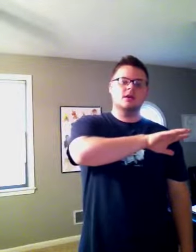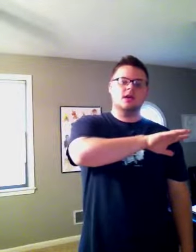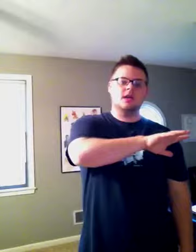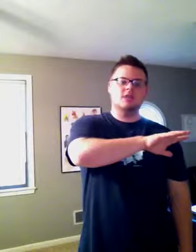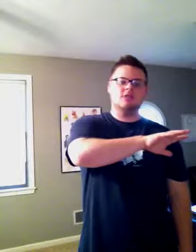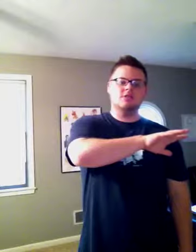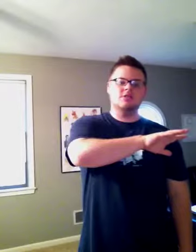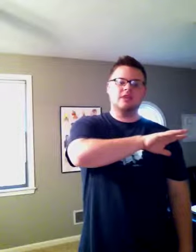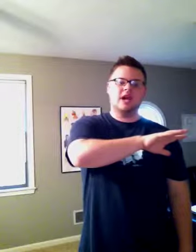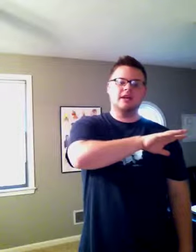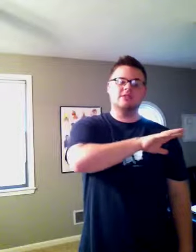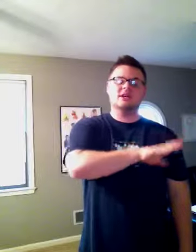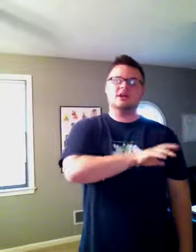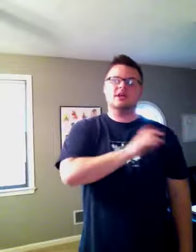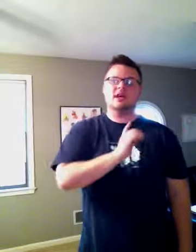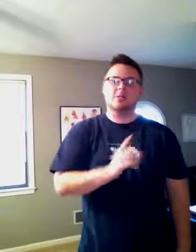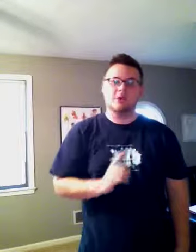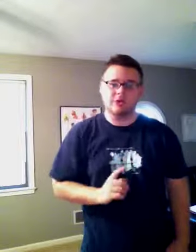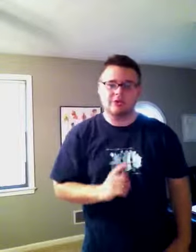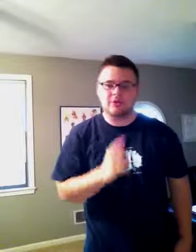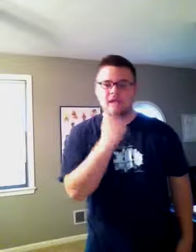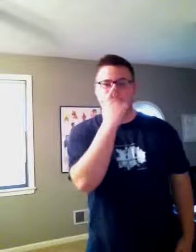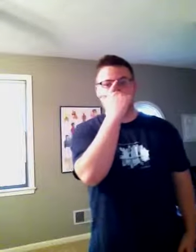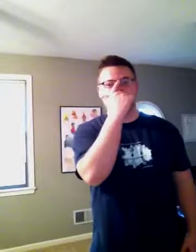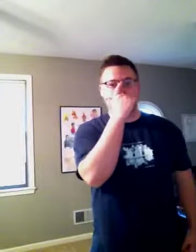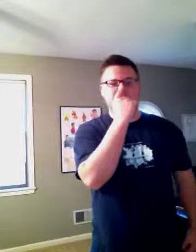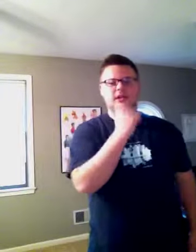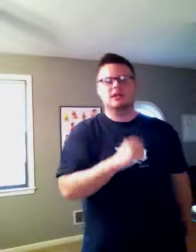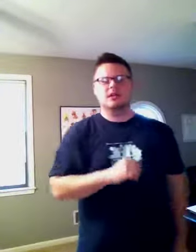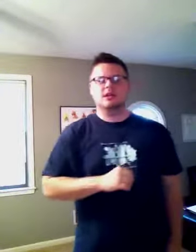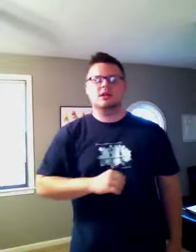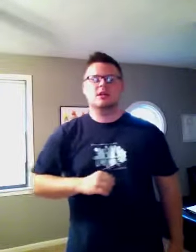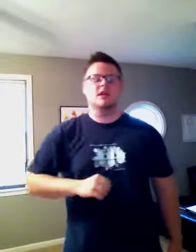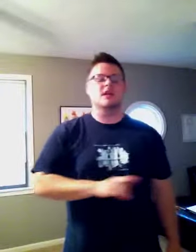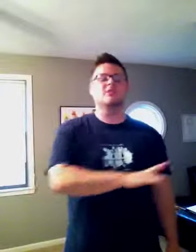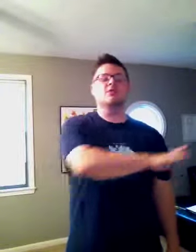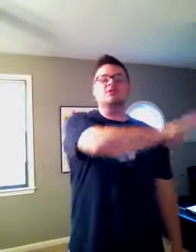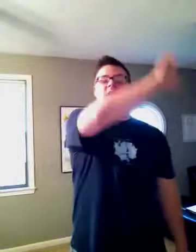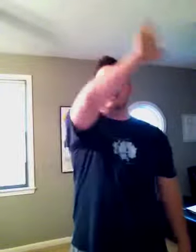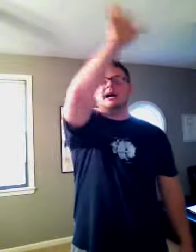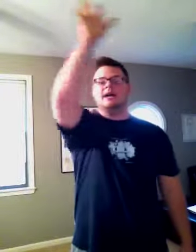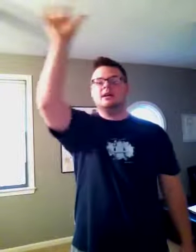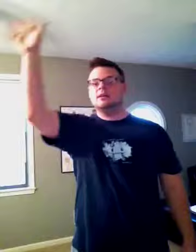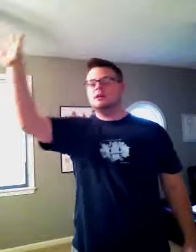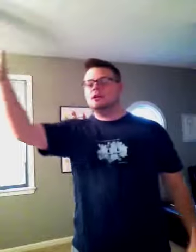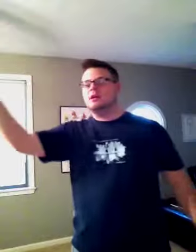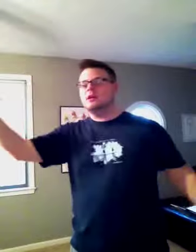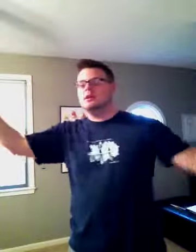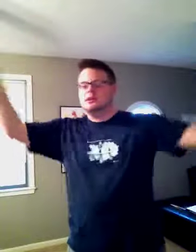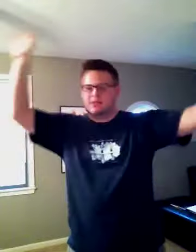And if your sky is dark and pours the rain is the next line. And if your sky is